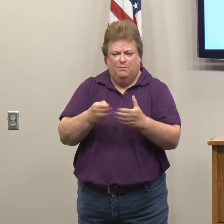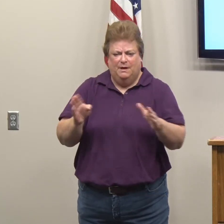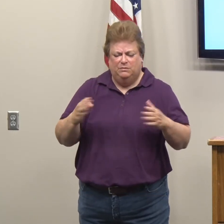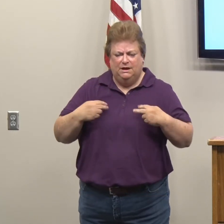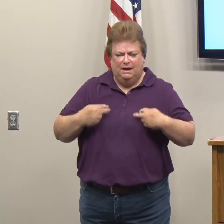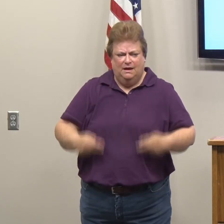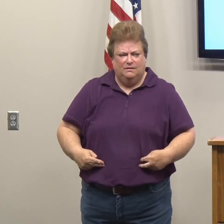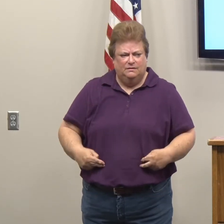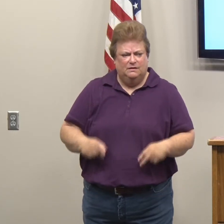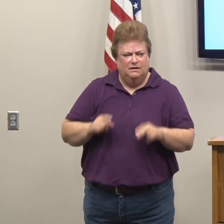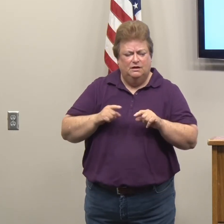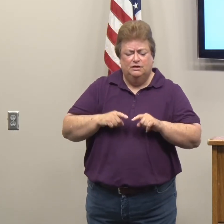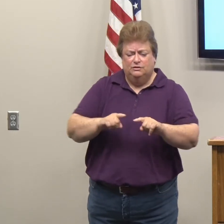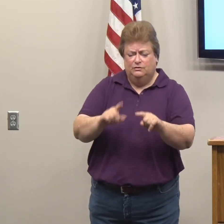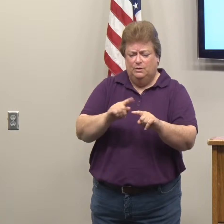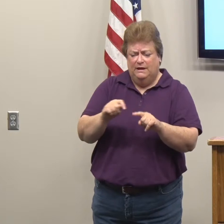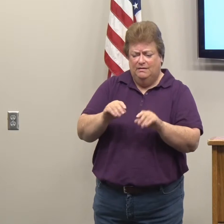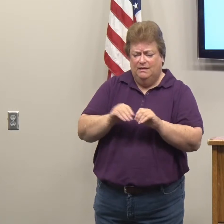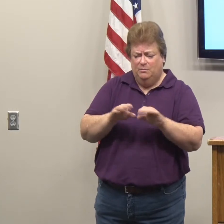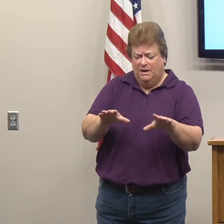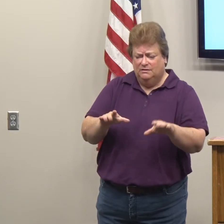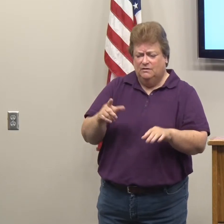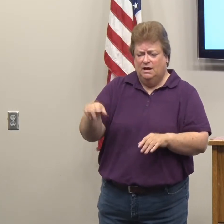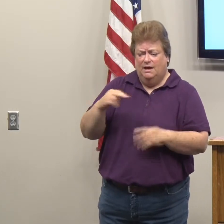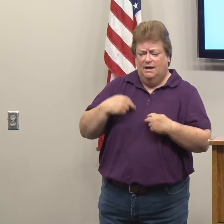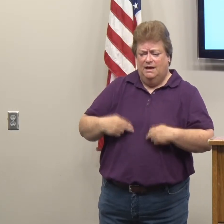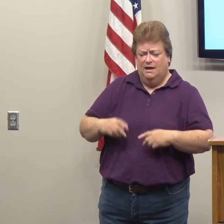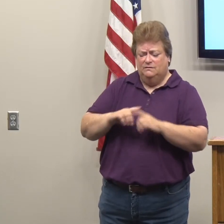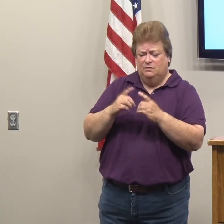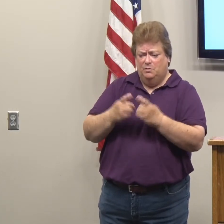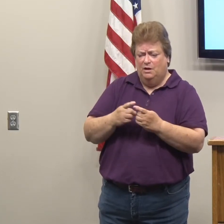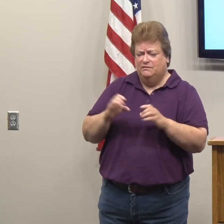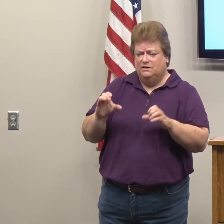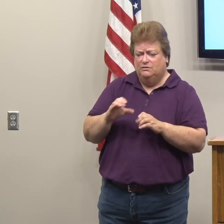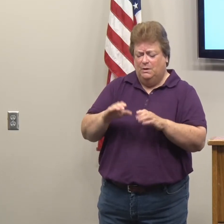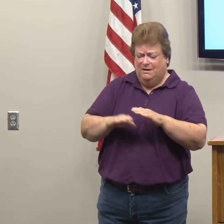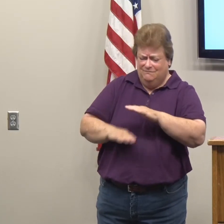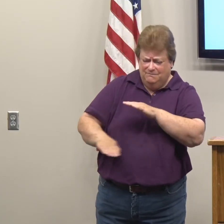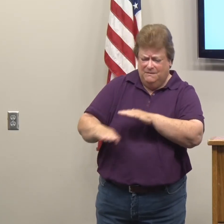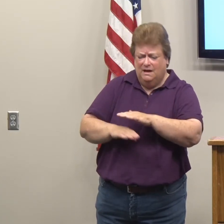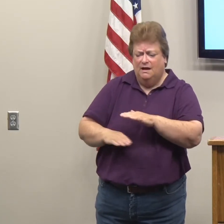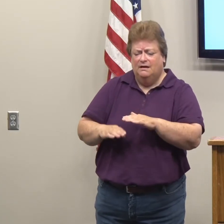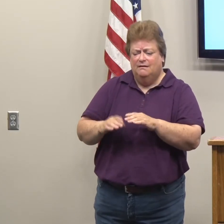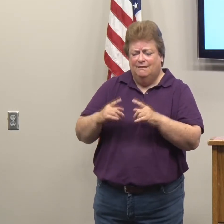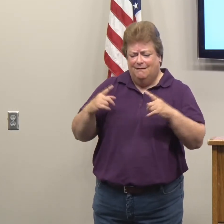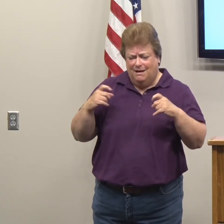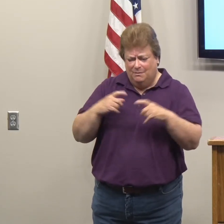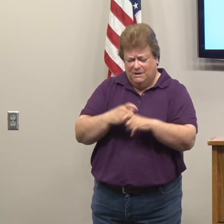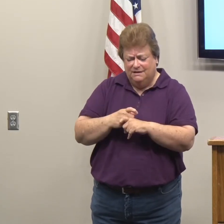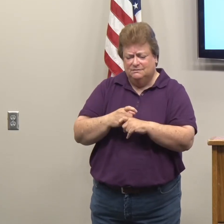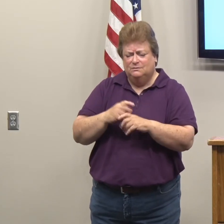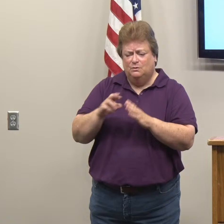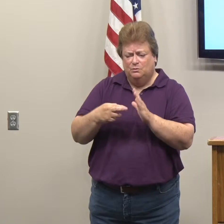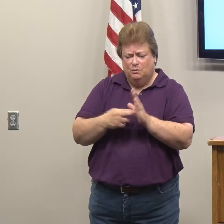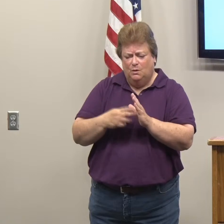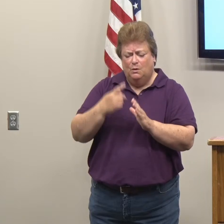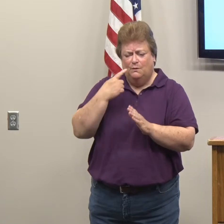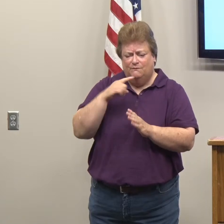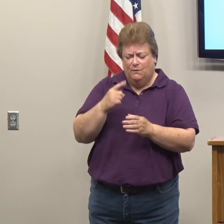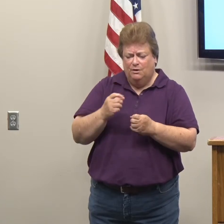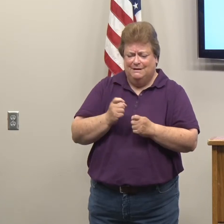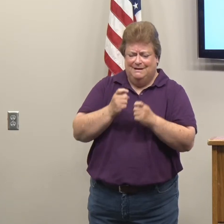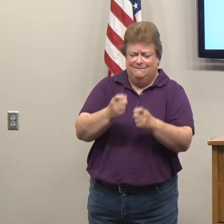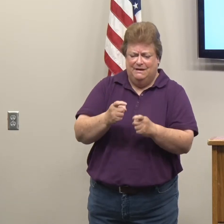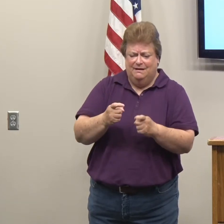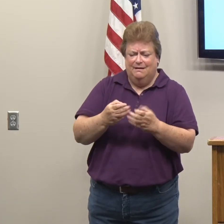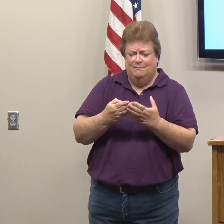the pandemic, our health department continues to play a fundamental and complex role as the front line for delivery of public health